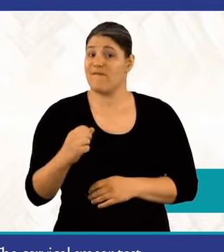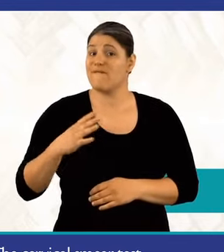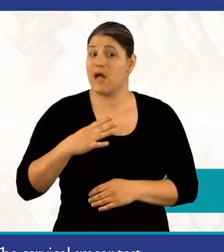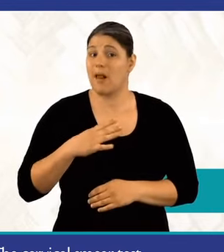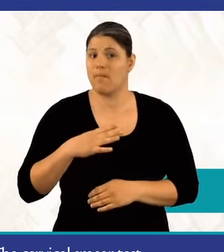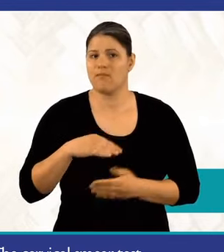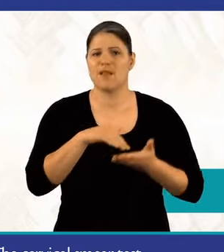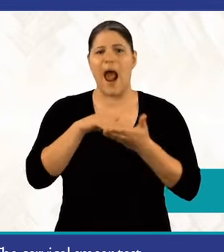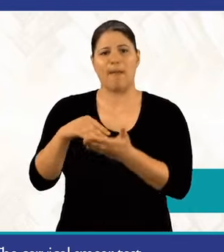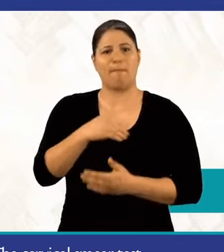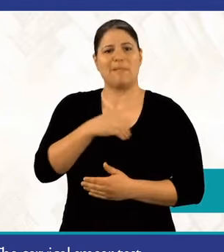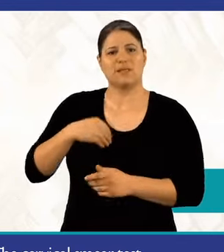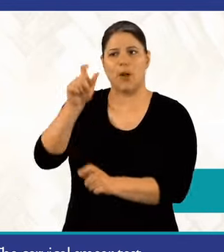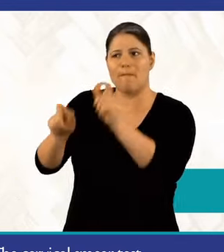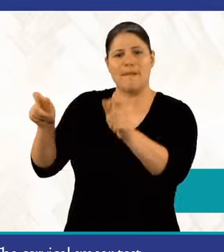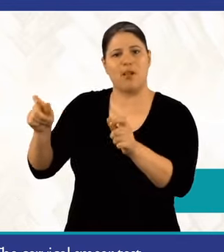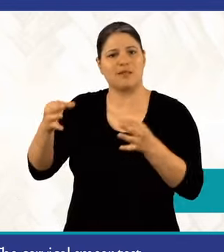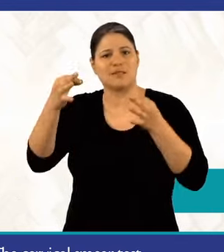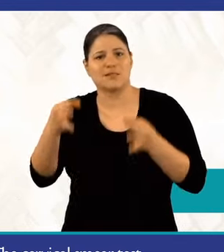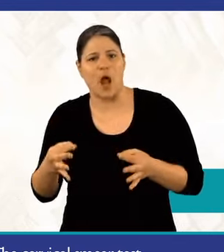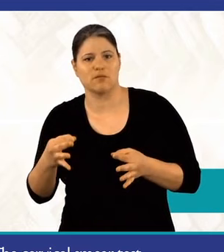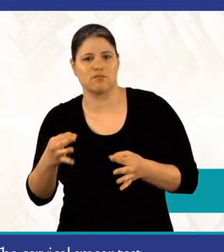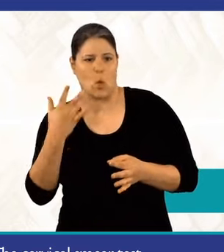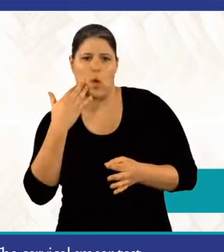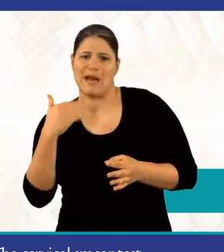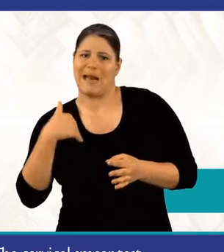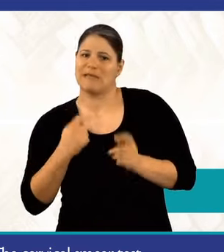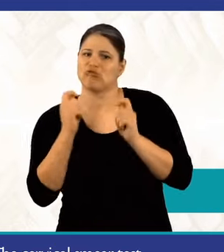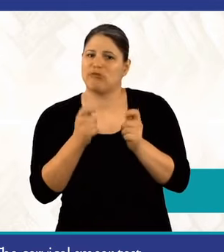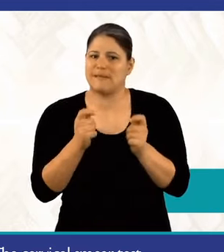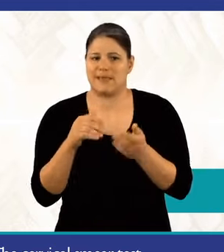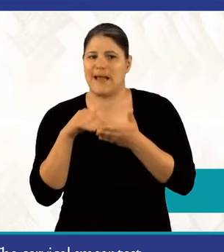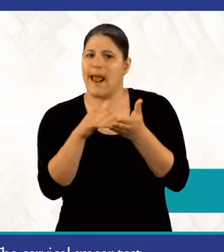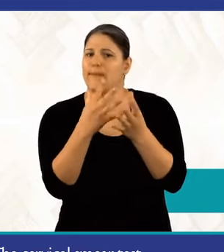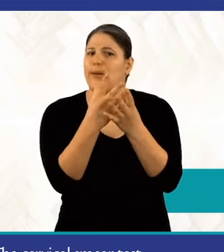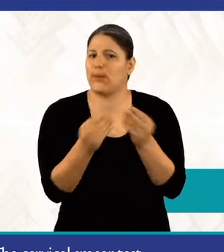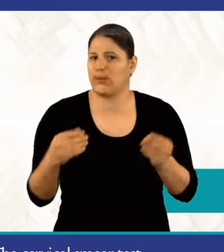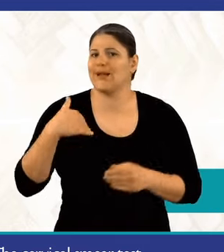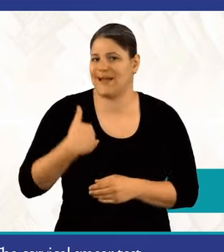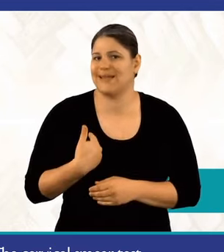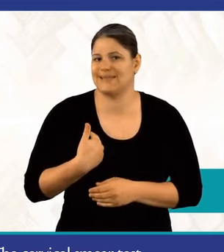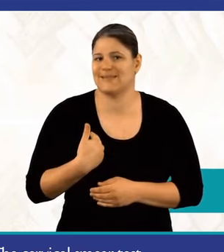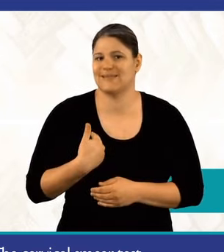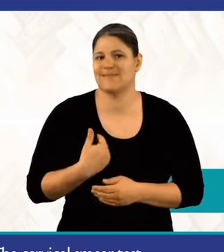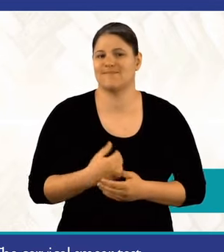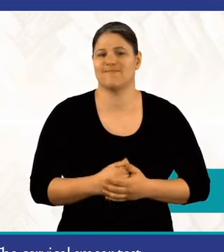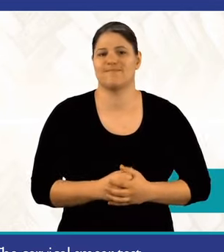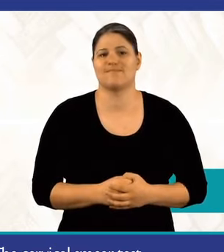tests, for example testing for HPV, human papillomavirus, are now available to help decide when treatment